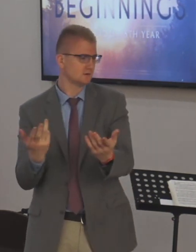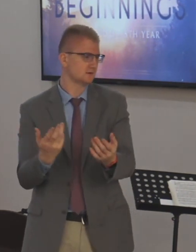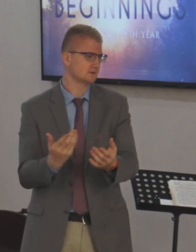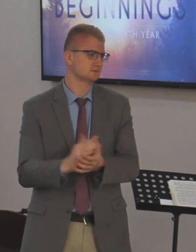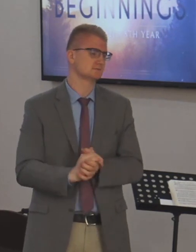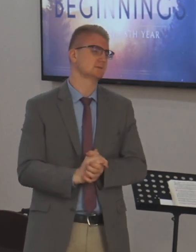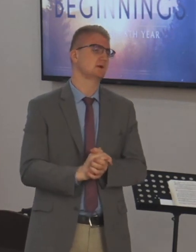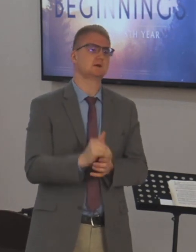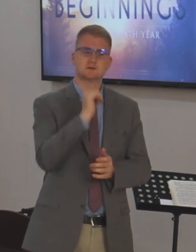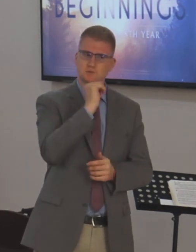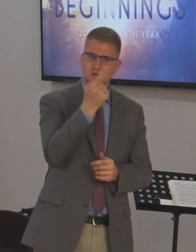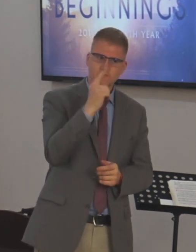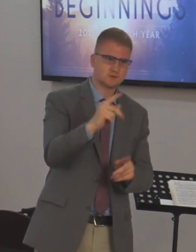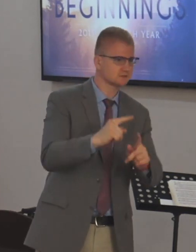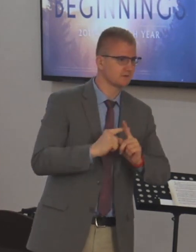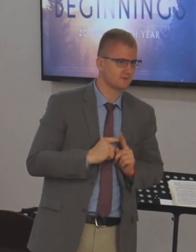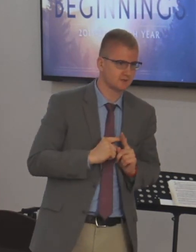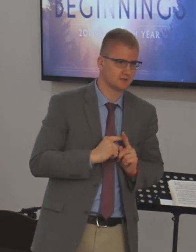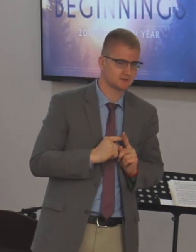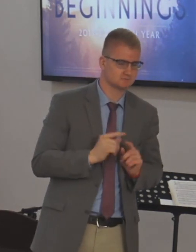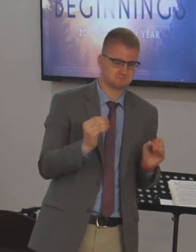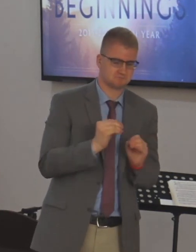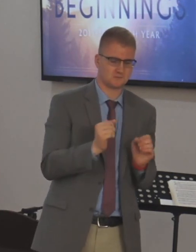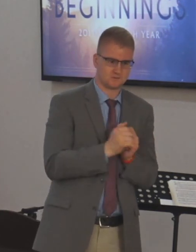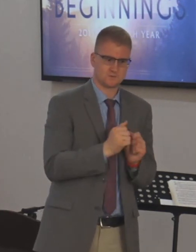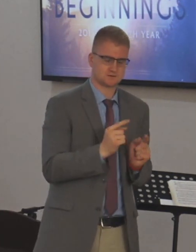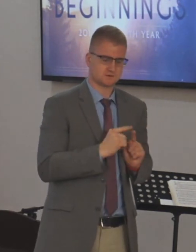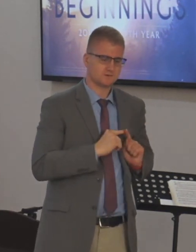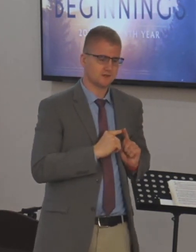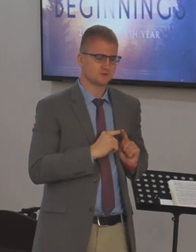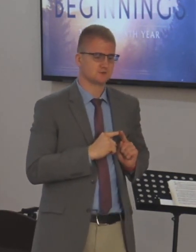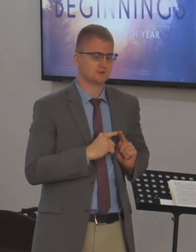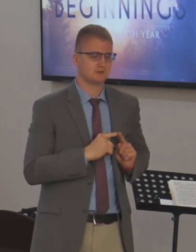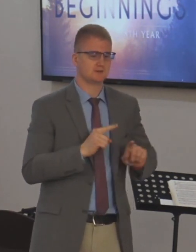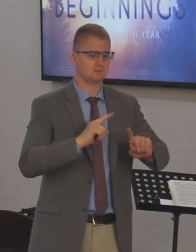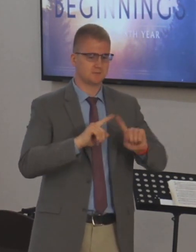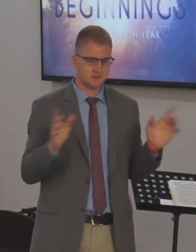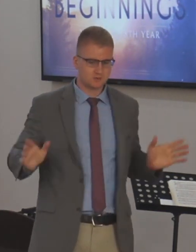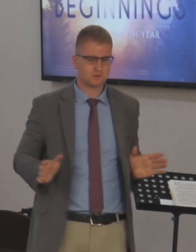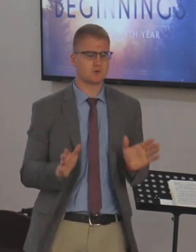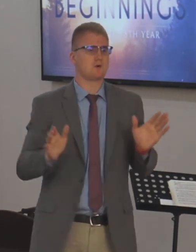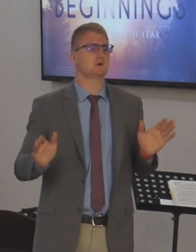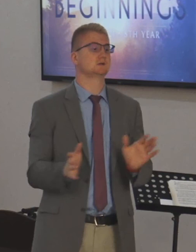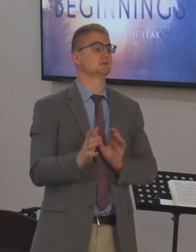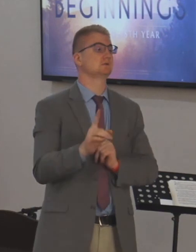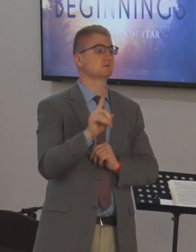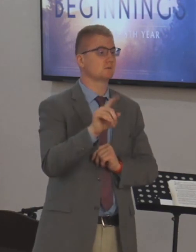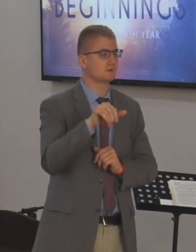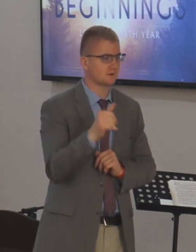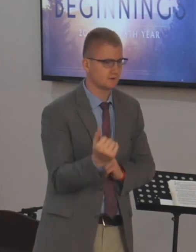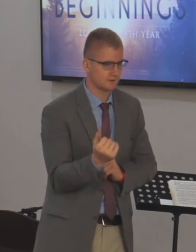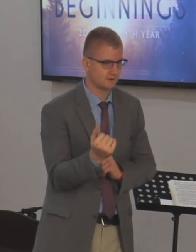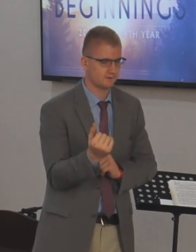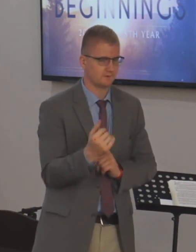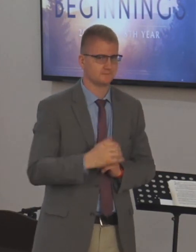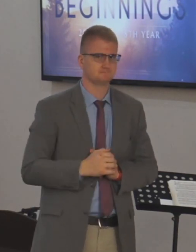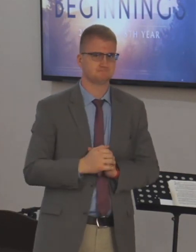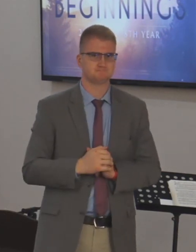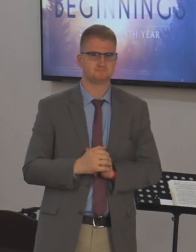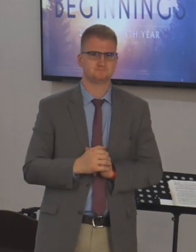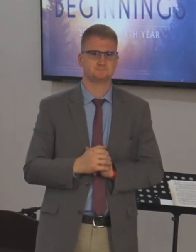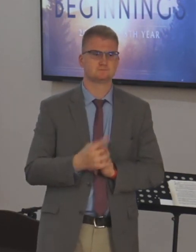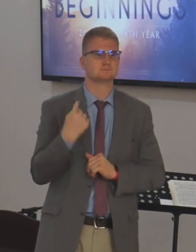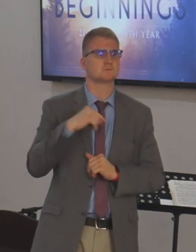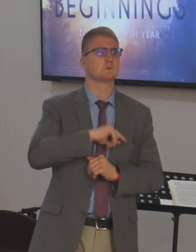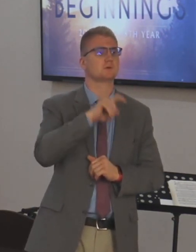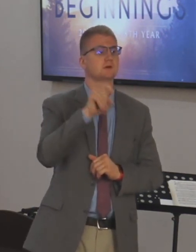not for salvation. That has nothing to do with salvation. And by exhorting one another so much as you see the day approaching. We should